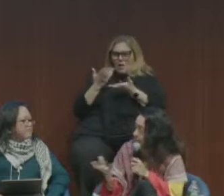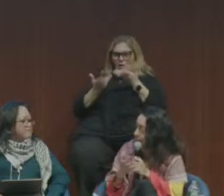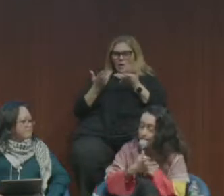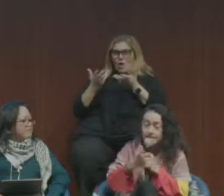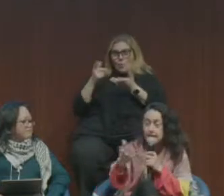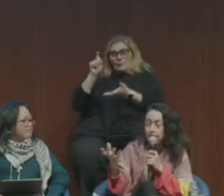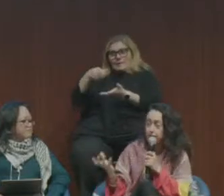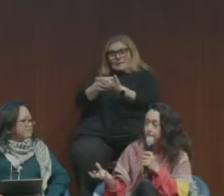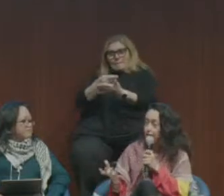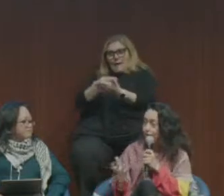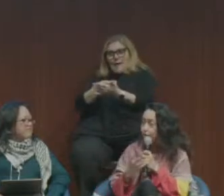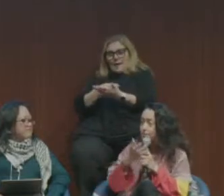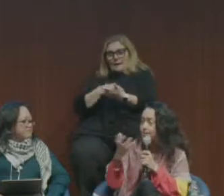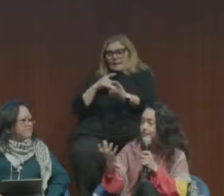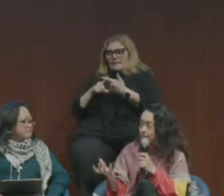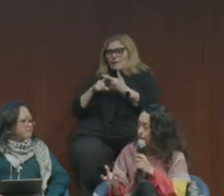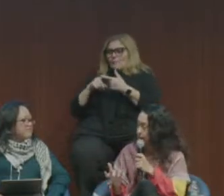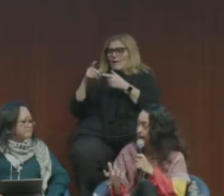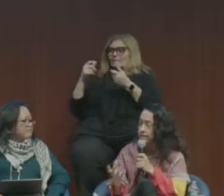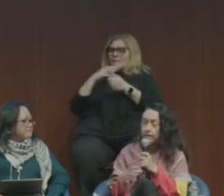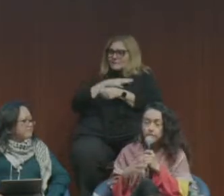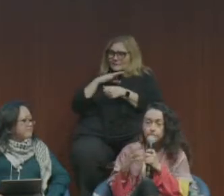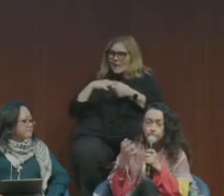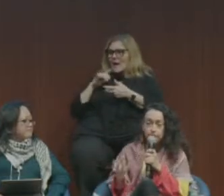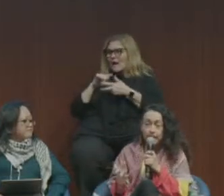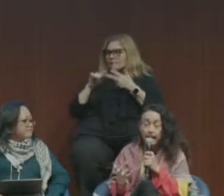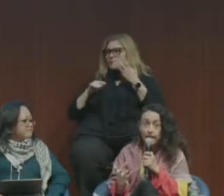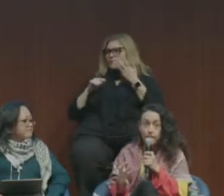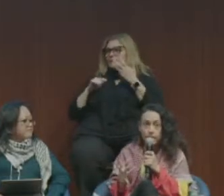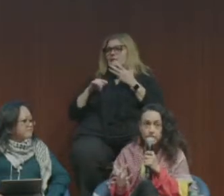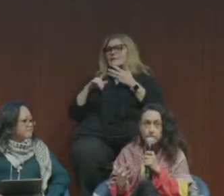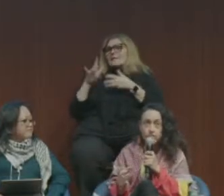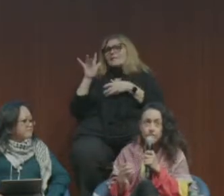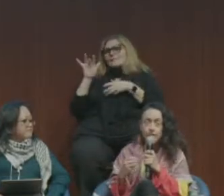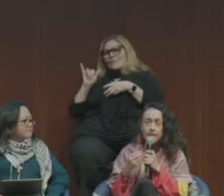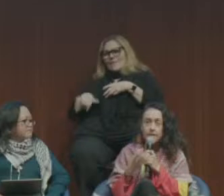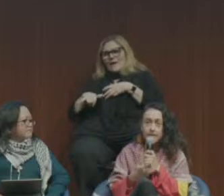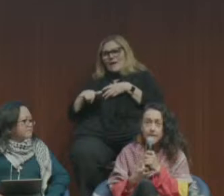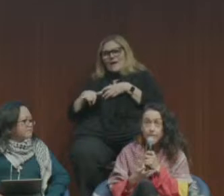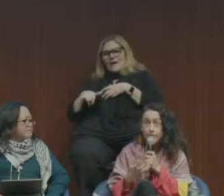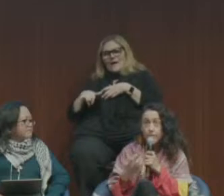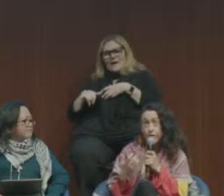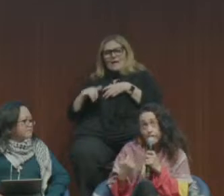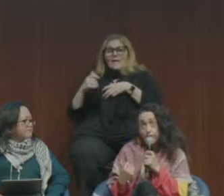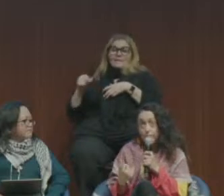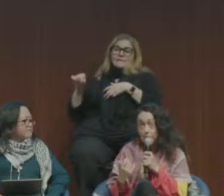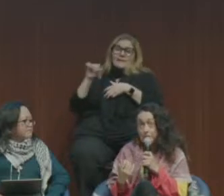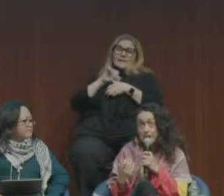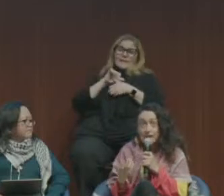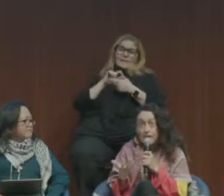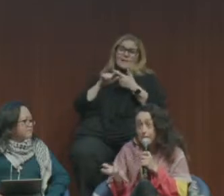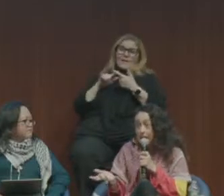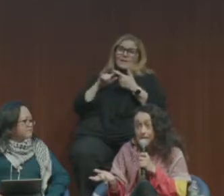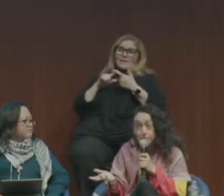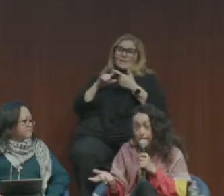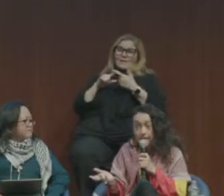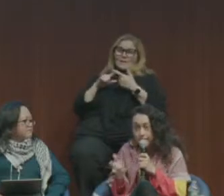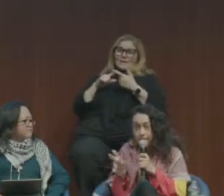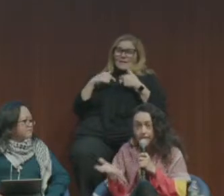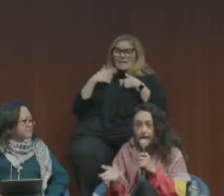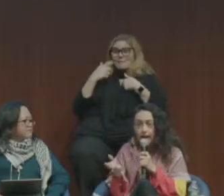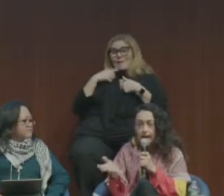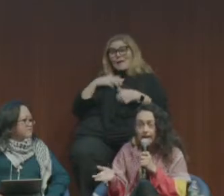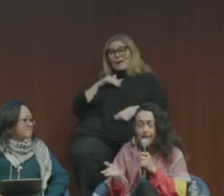this money and staff ourselves and all that. So that question, and then the other for me was, I got my ass